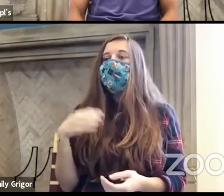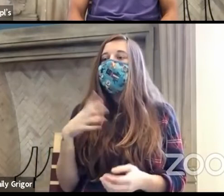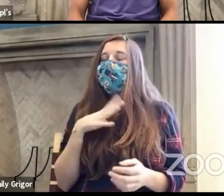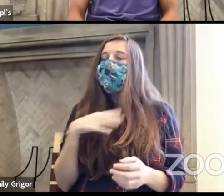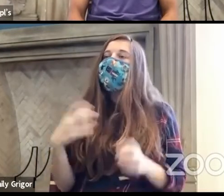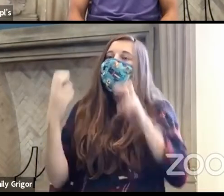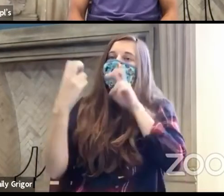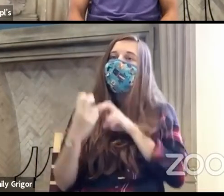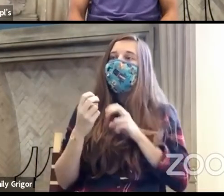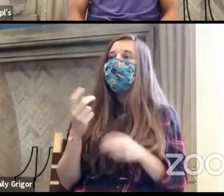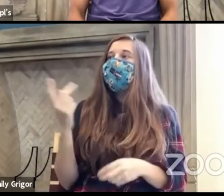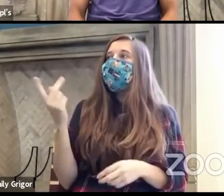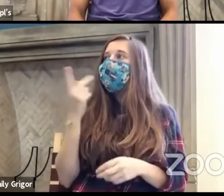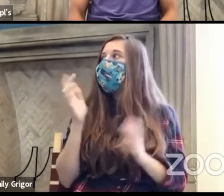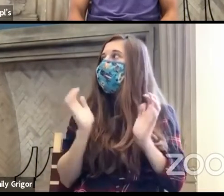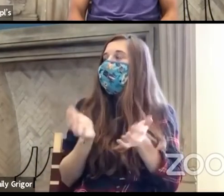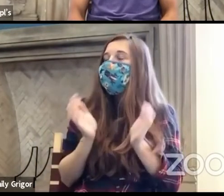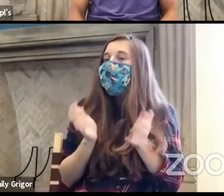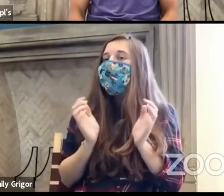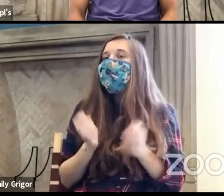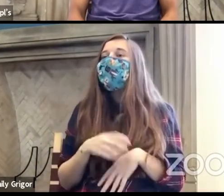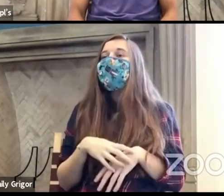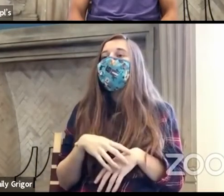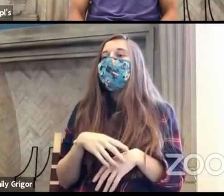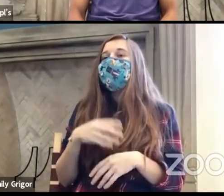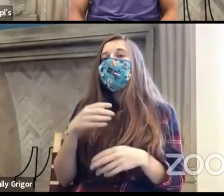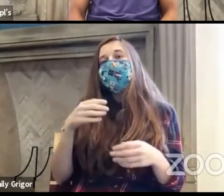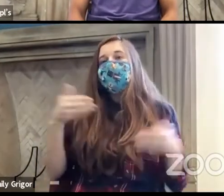And we did a formal introduction. We sat down and chatted.